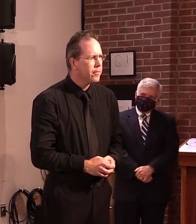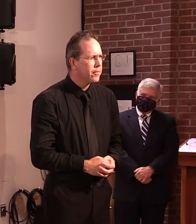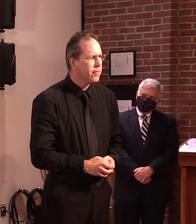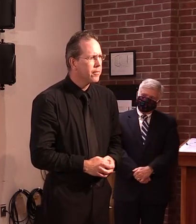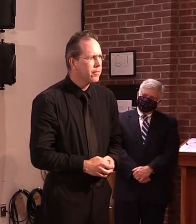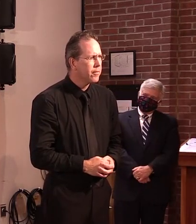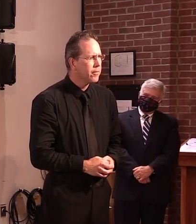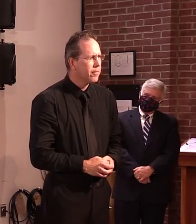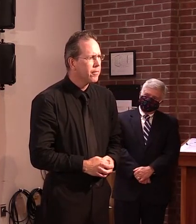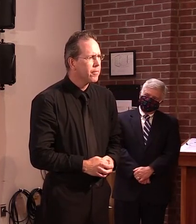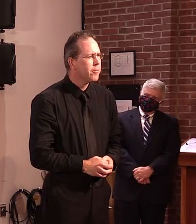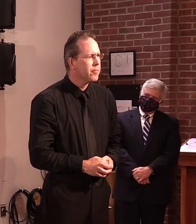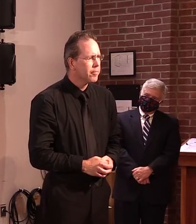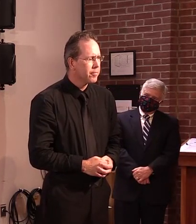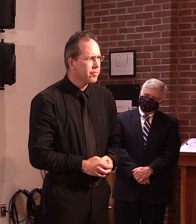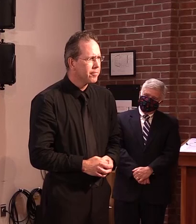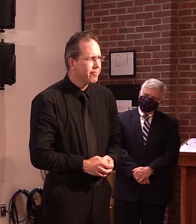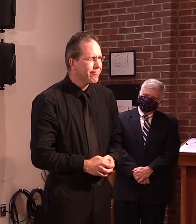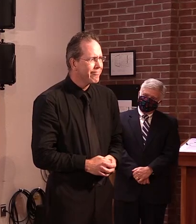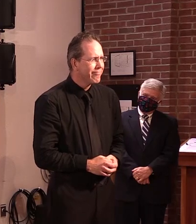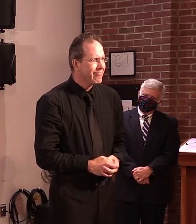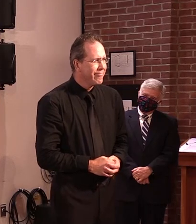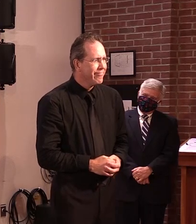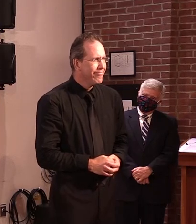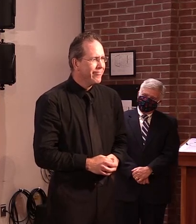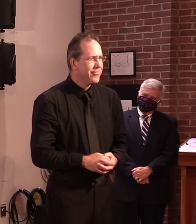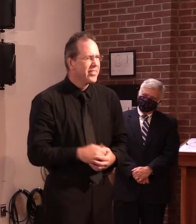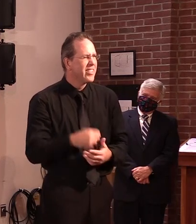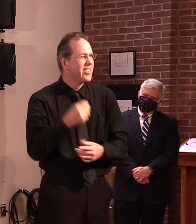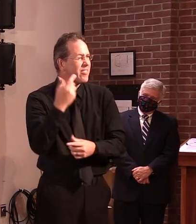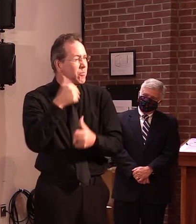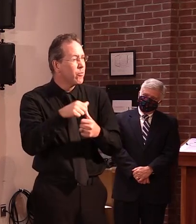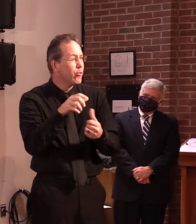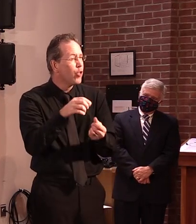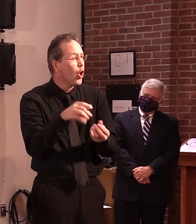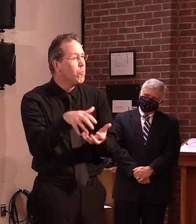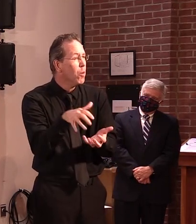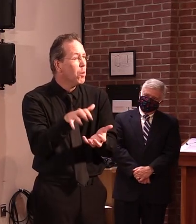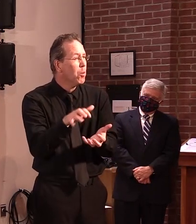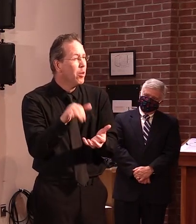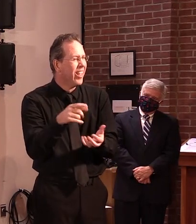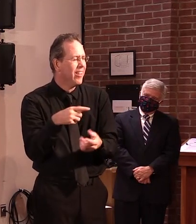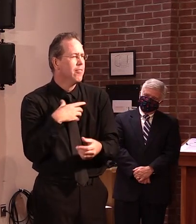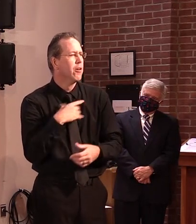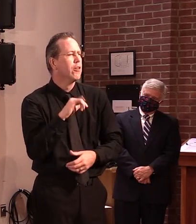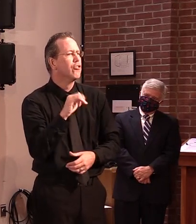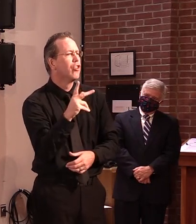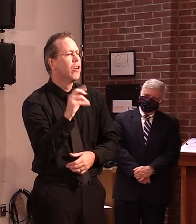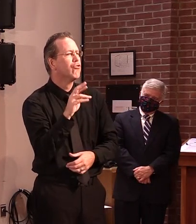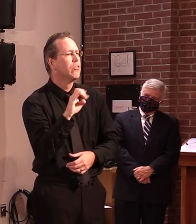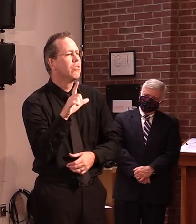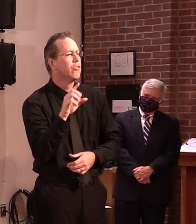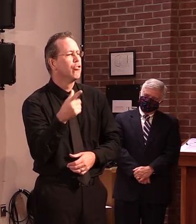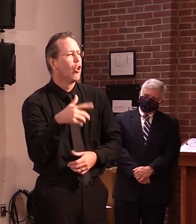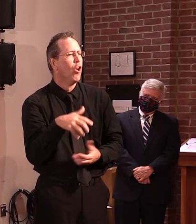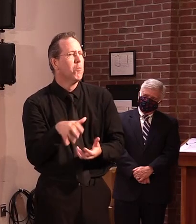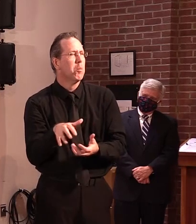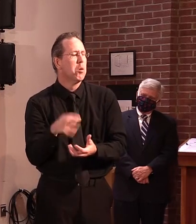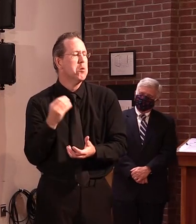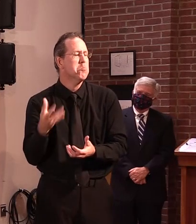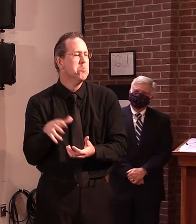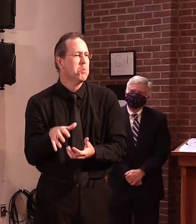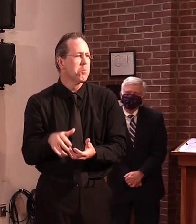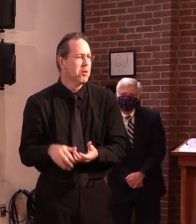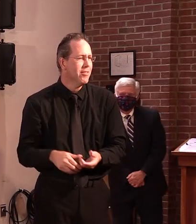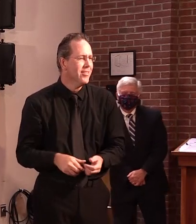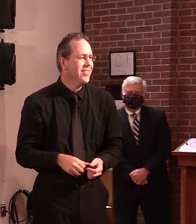for missing the last week, and I'm sure he'll appreciate it. Yeah, so thank you all again. I'm glad he's better. Yeah, thanks. I have